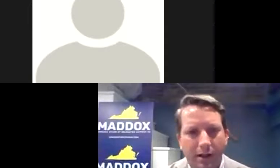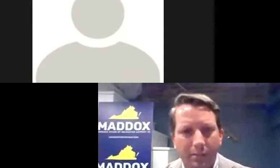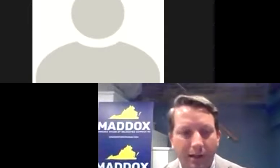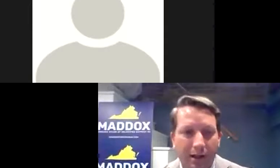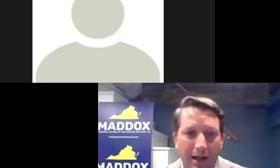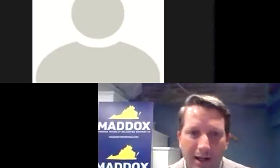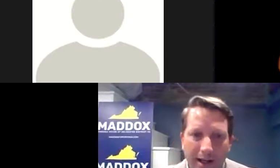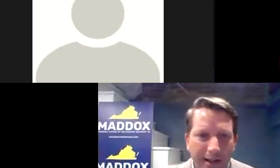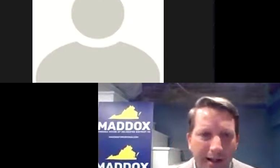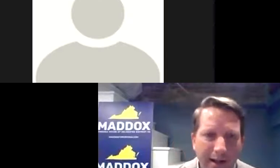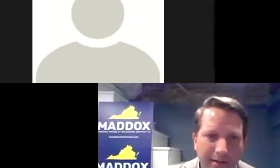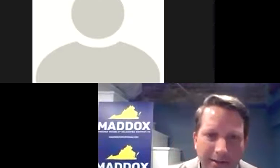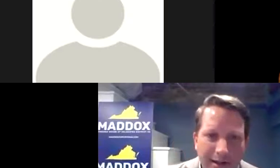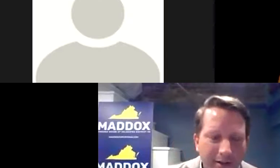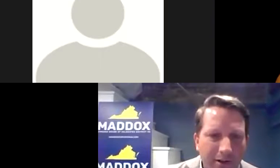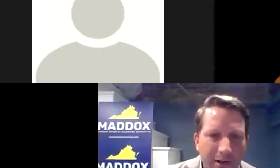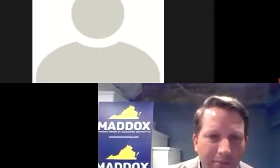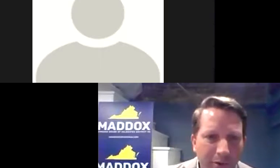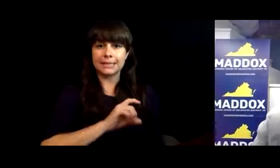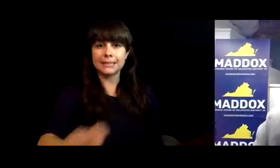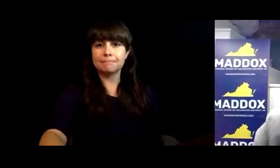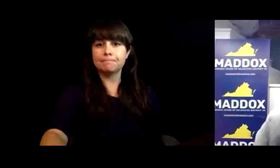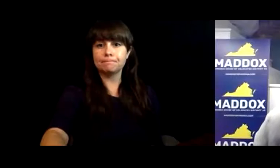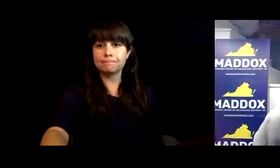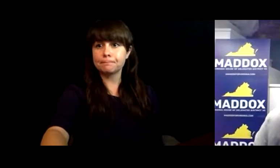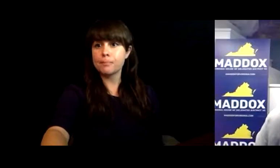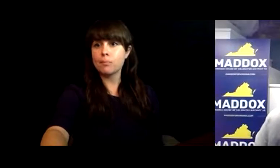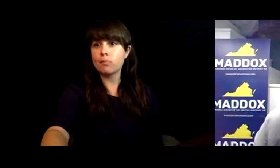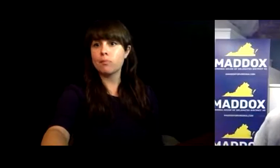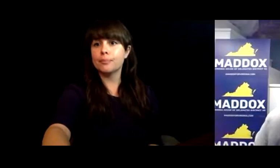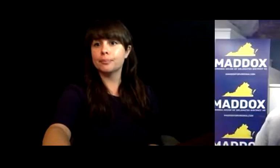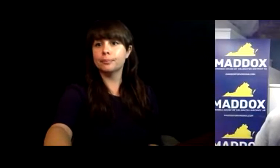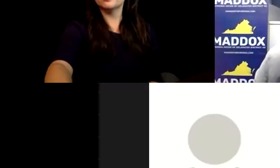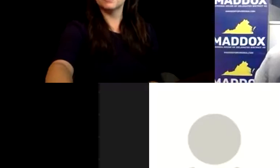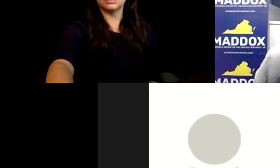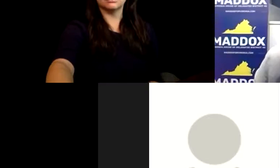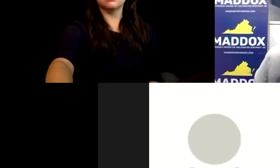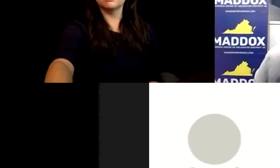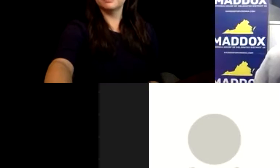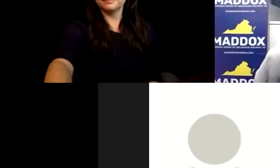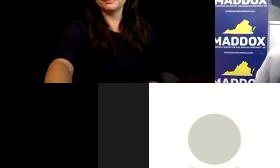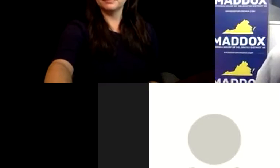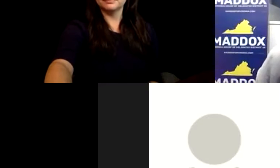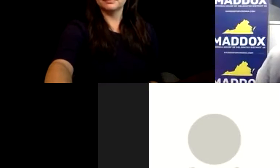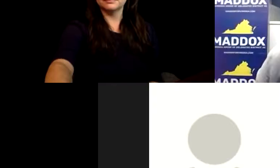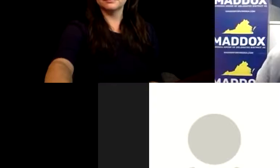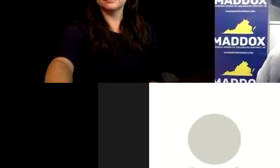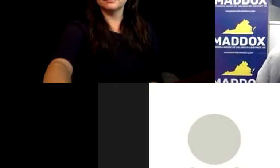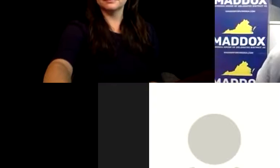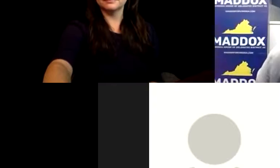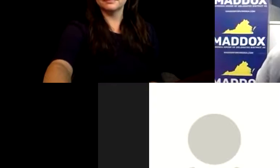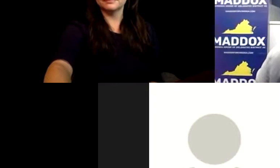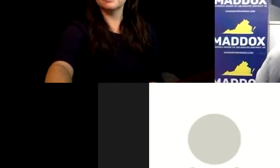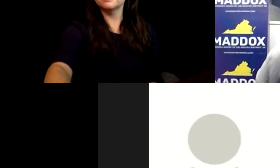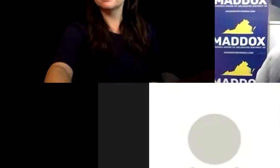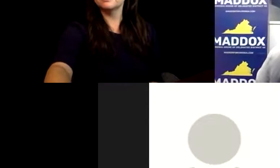you. I can't agree more with what I just heard. I think that there